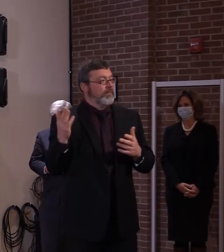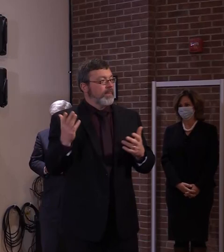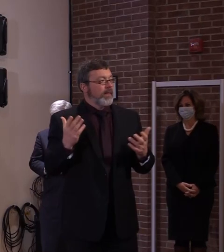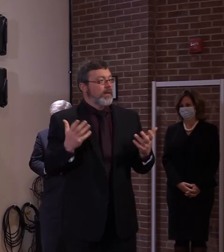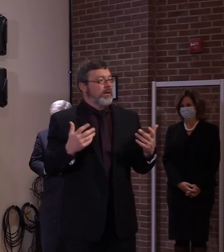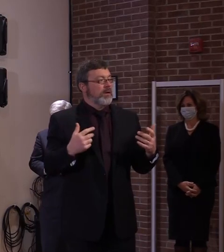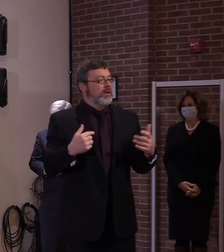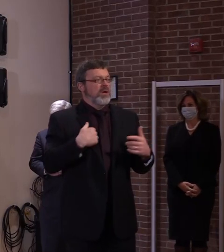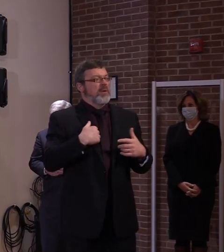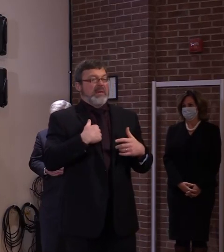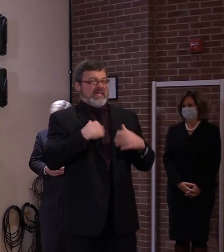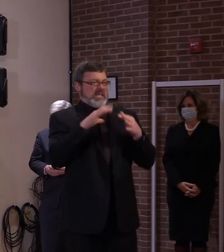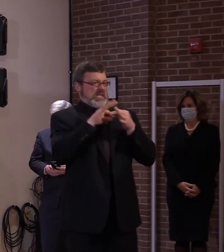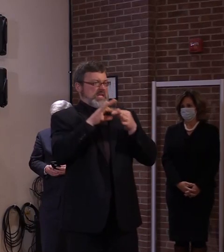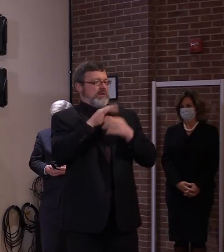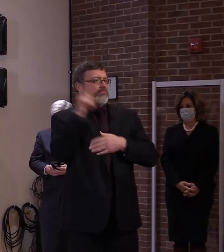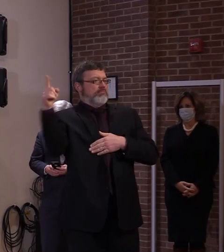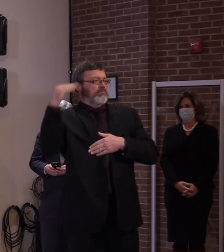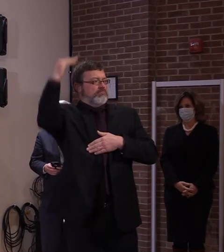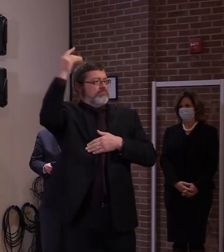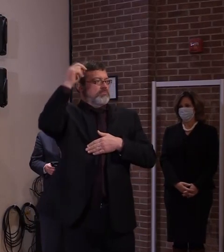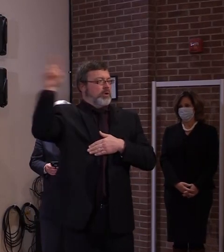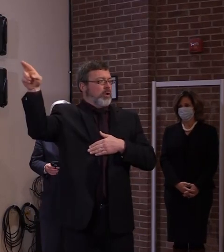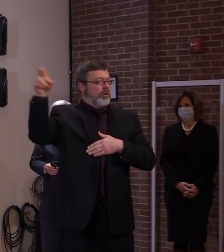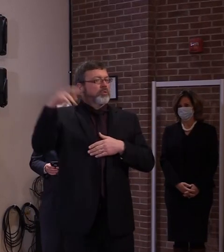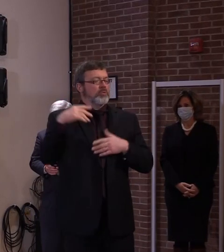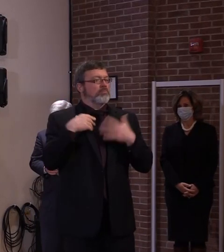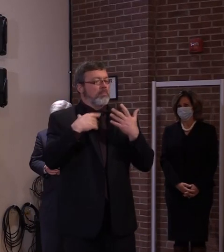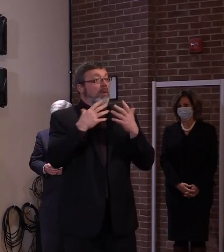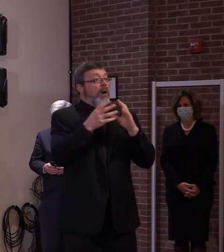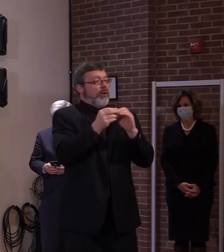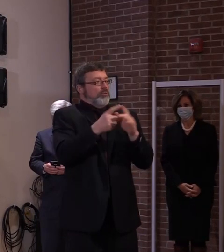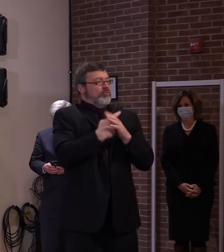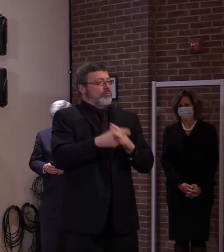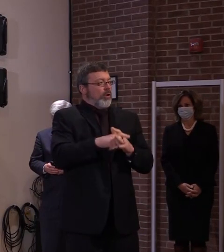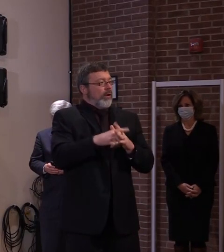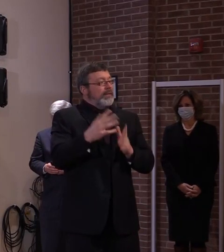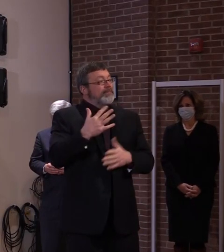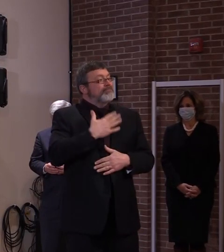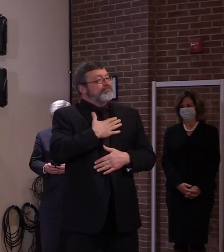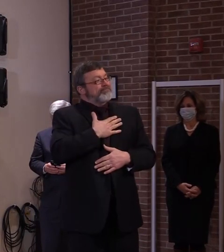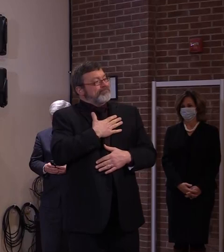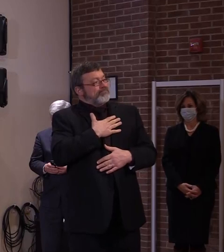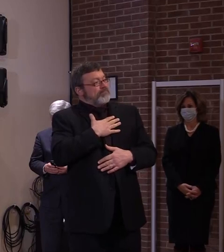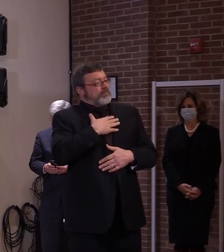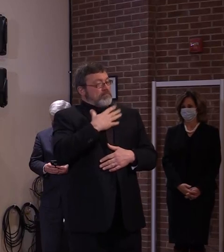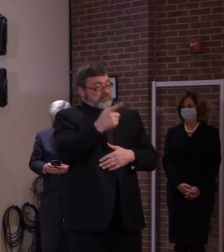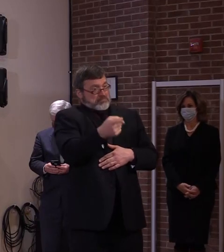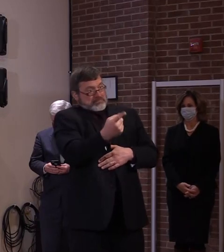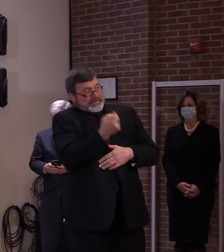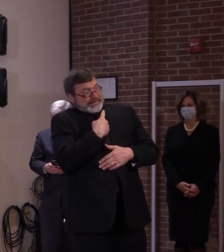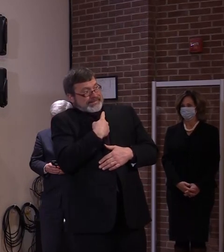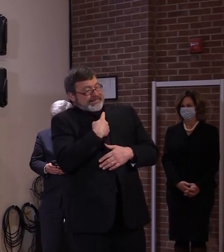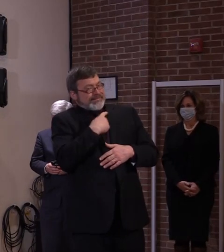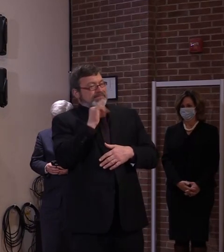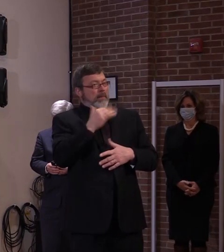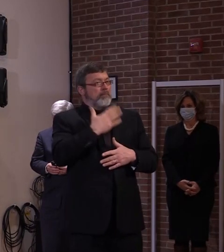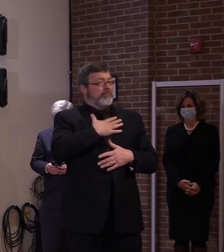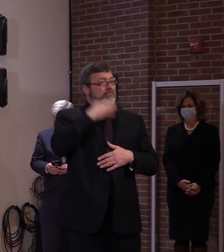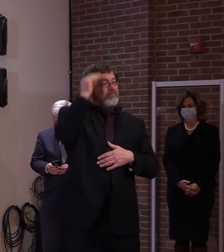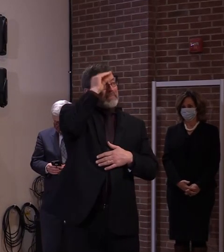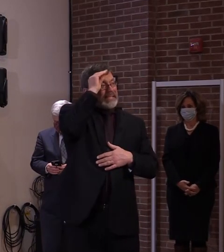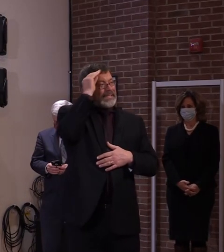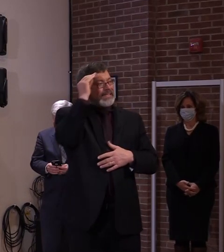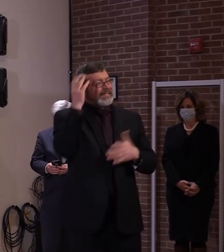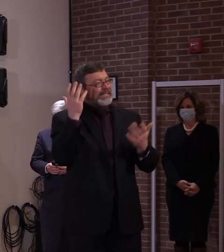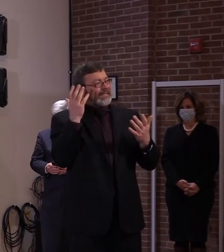that, but in terms of, you know, I was thinking about this as you were describing how their antigen